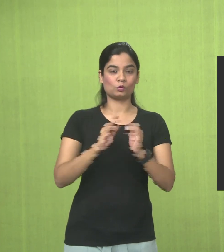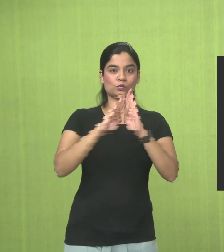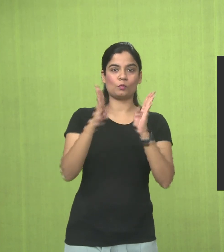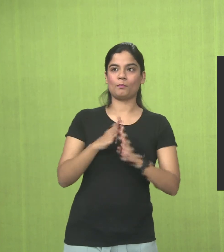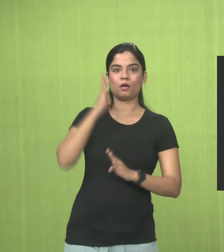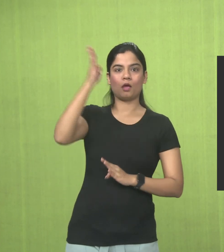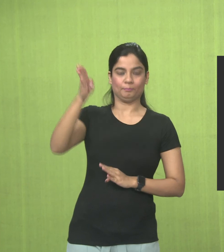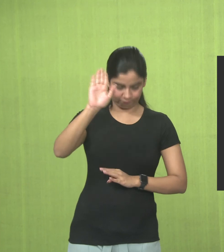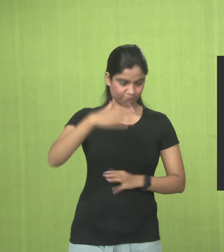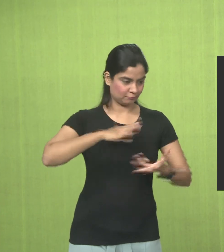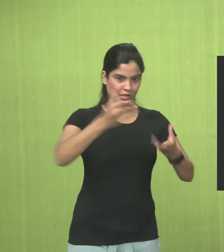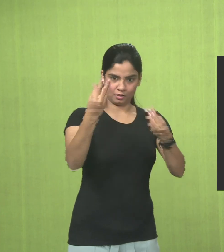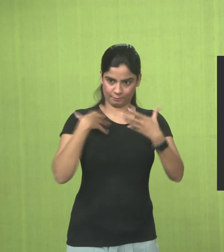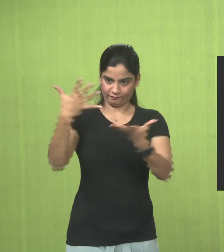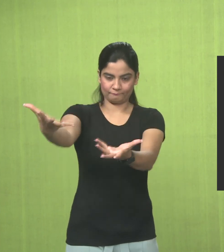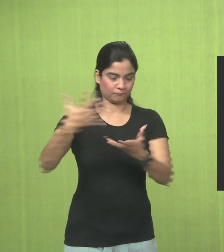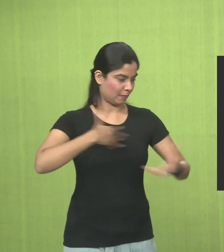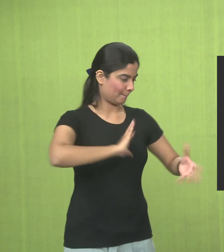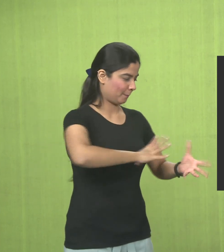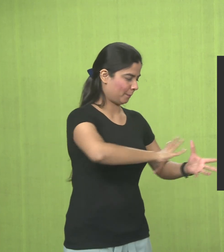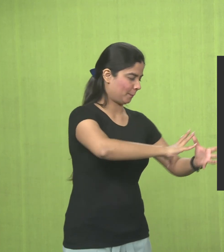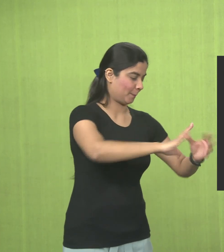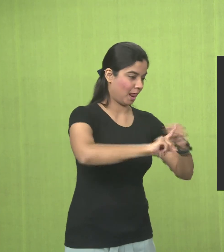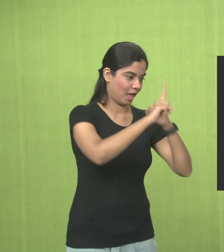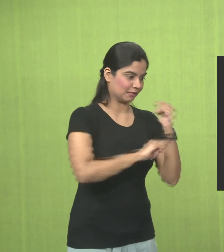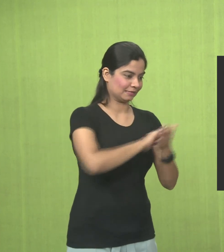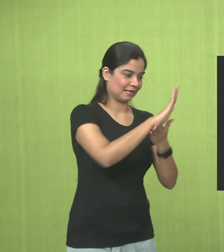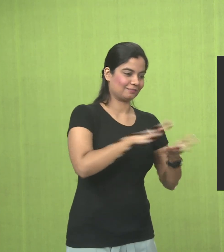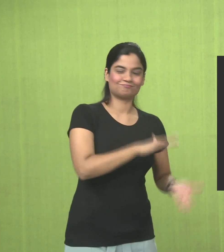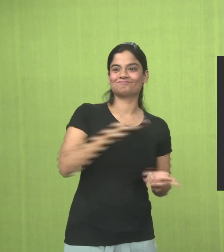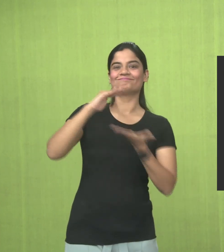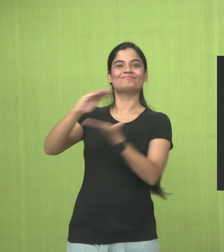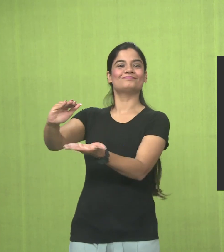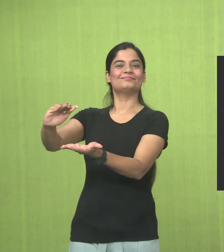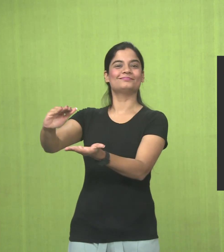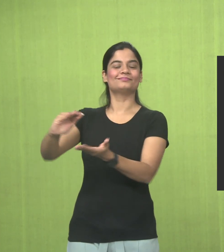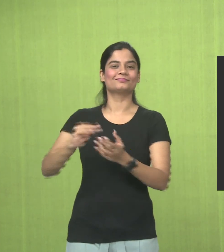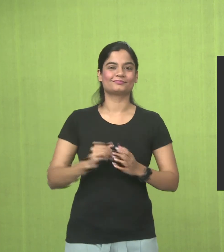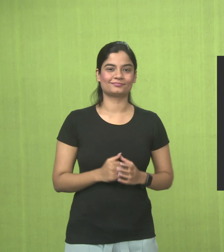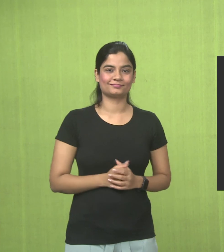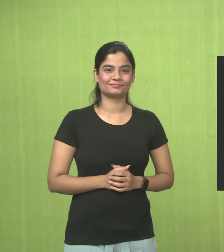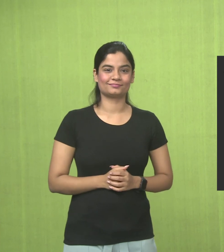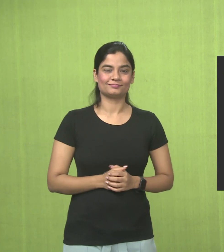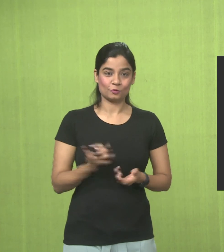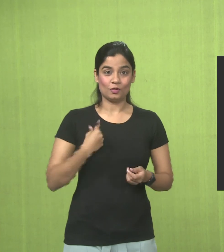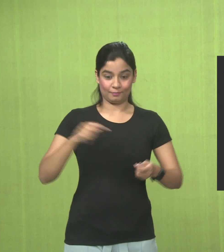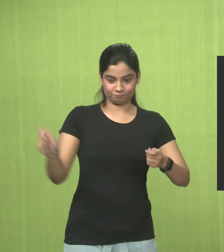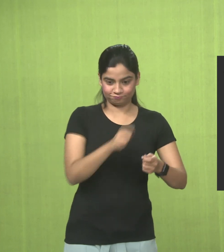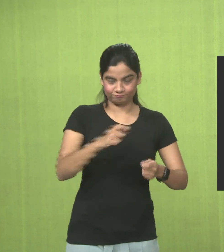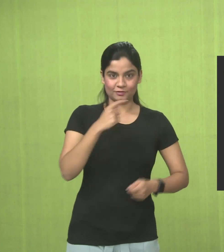Dry cleaning shop, for example, blankets, etc. of the house. Can work in a